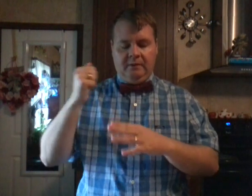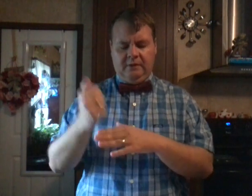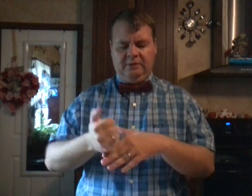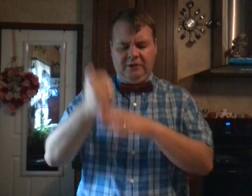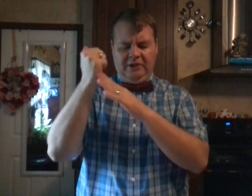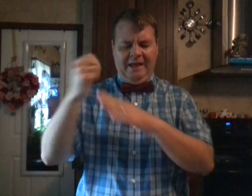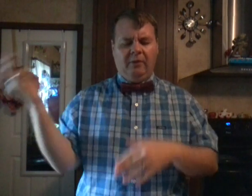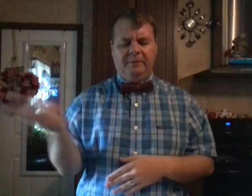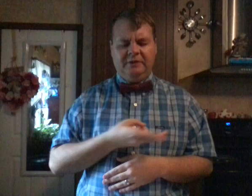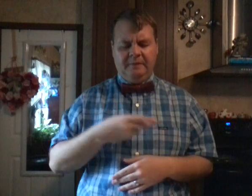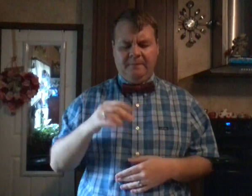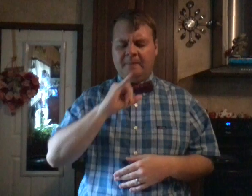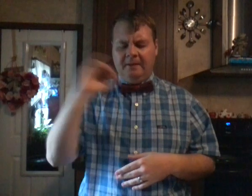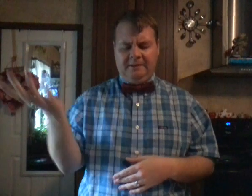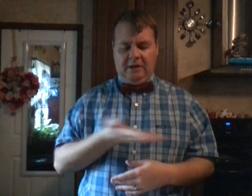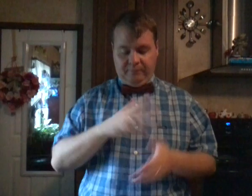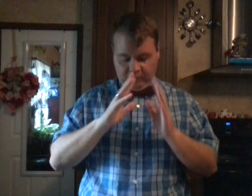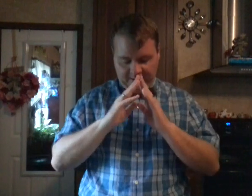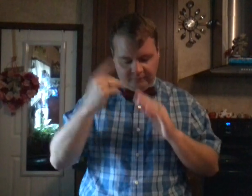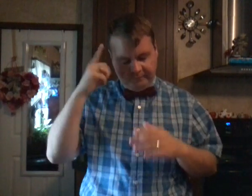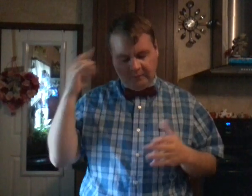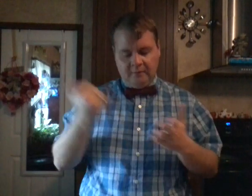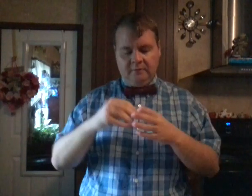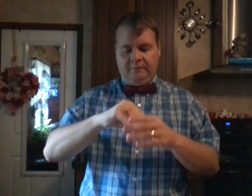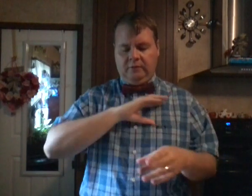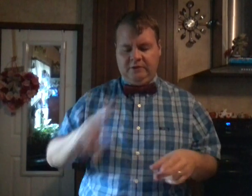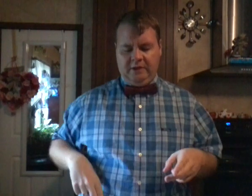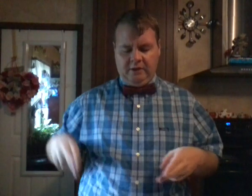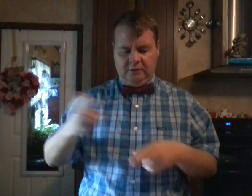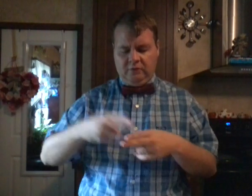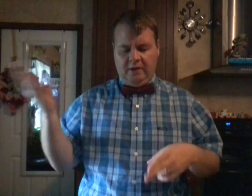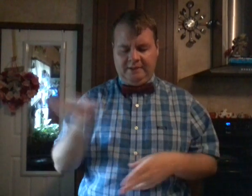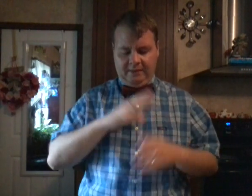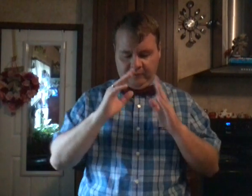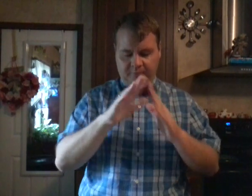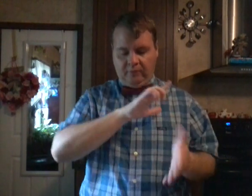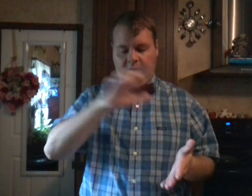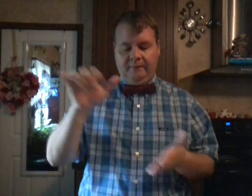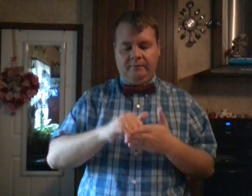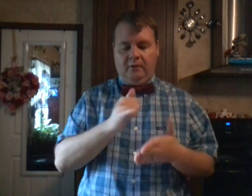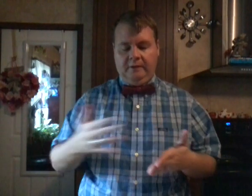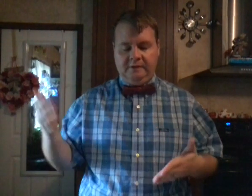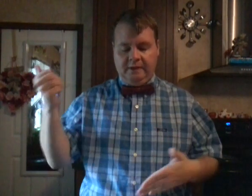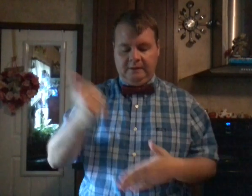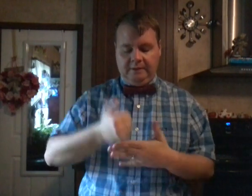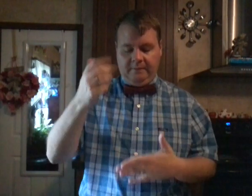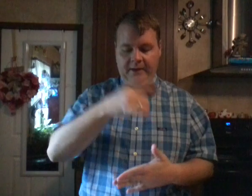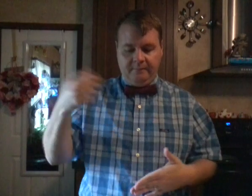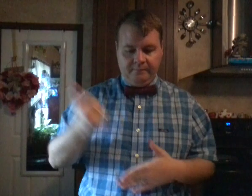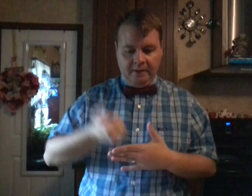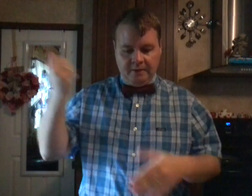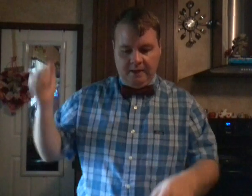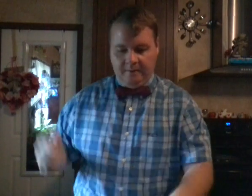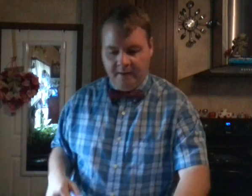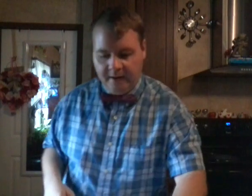Touch and help us is our prayer, for it's in Christ's name we pray on these things. Amen and amen.